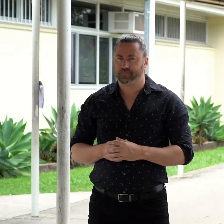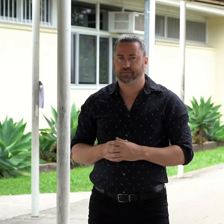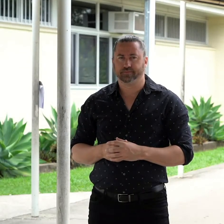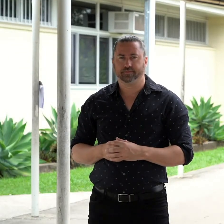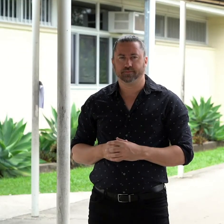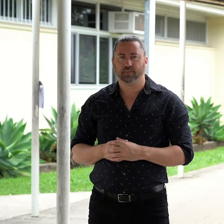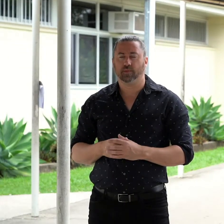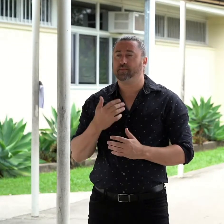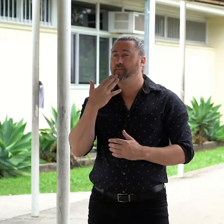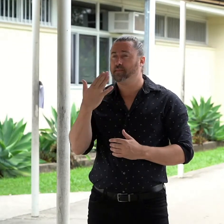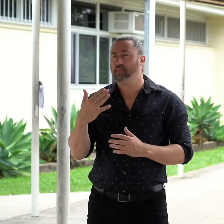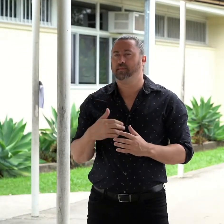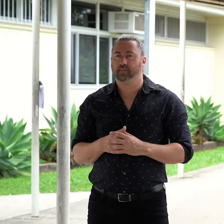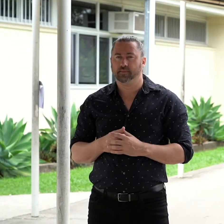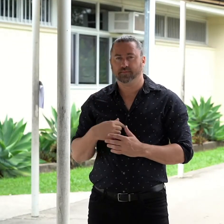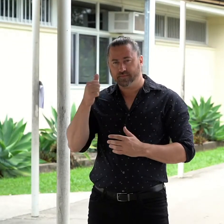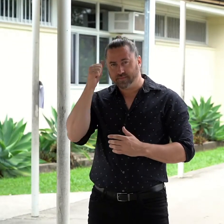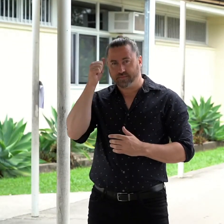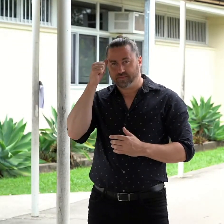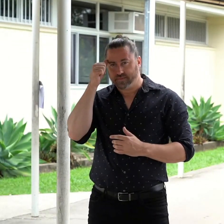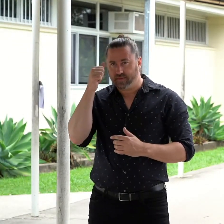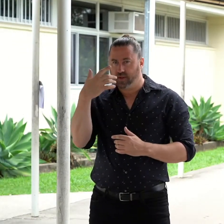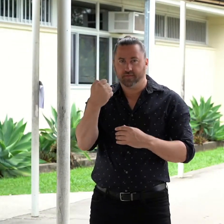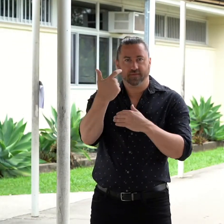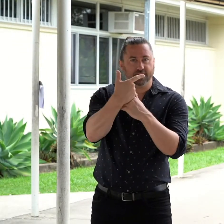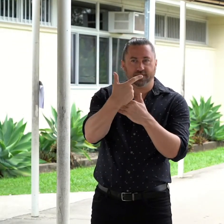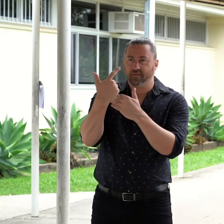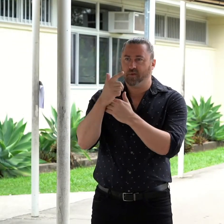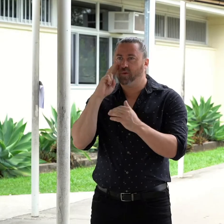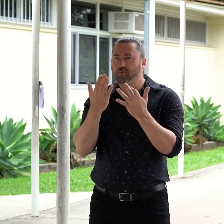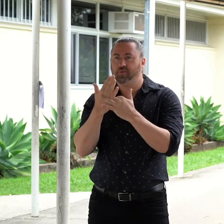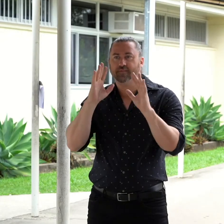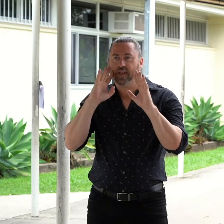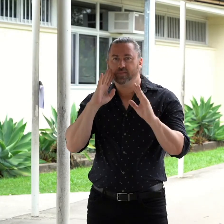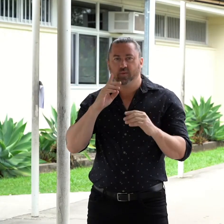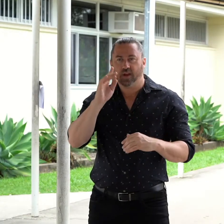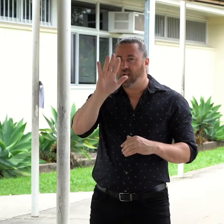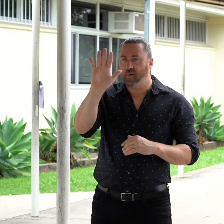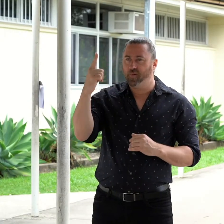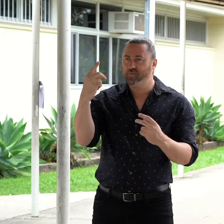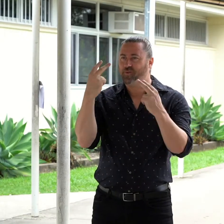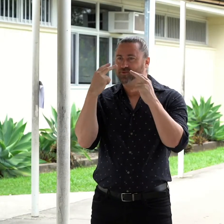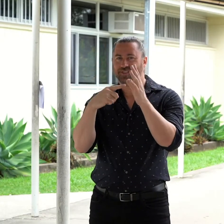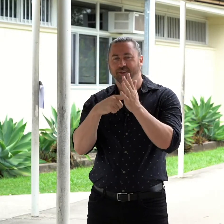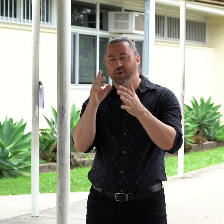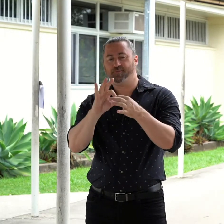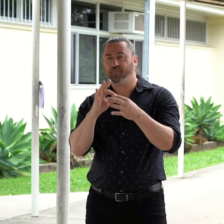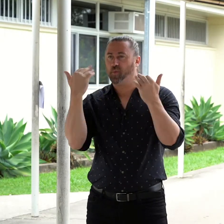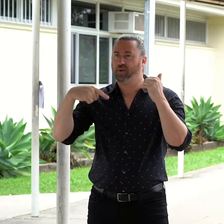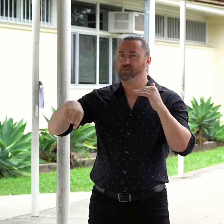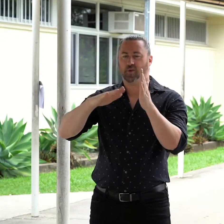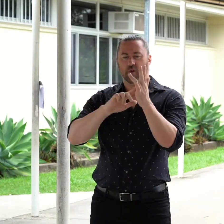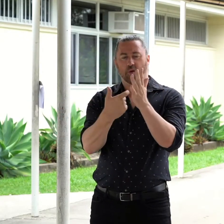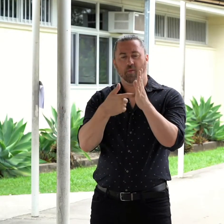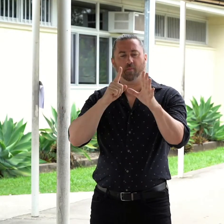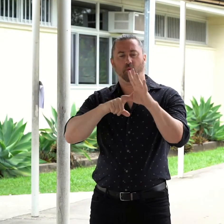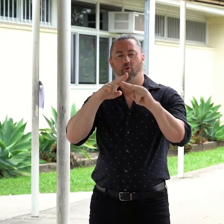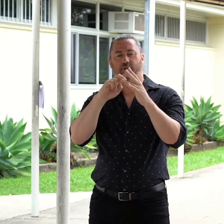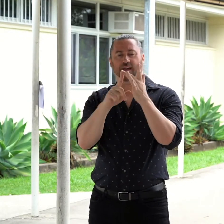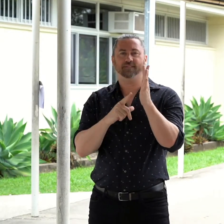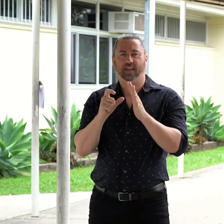Thank you very much, and I know that there's a bit of live streaming happening at the moment, so to everyone watching at home, hello. Welcome to Morayfield, I think one of the best places